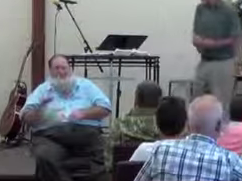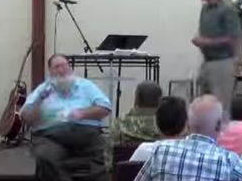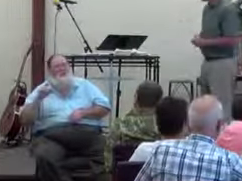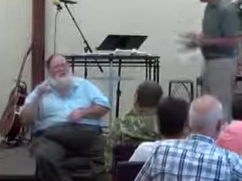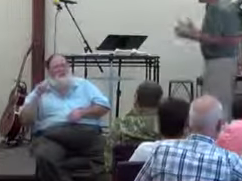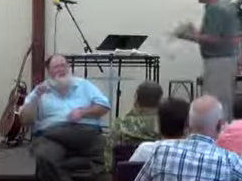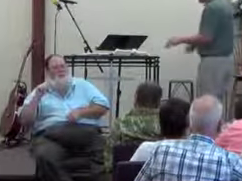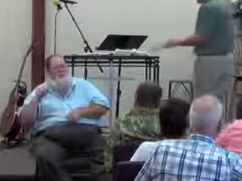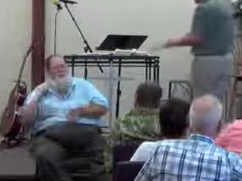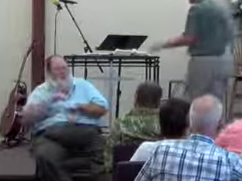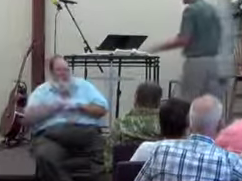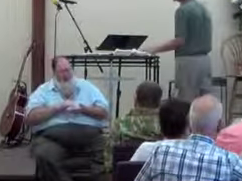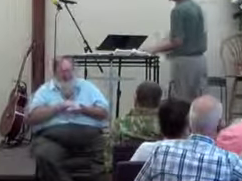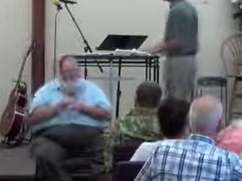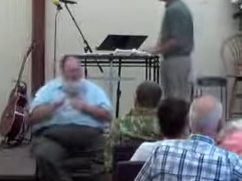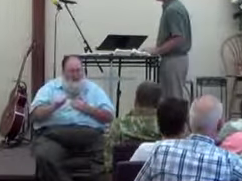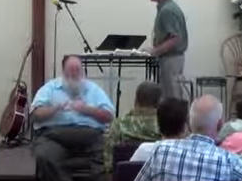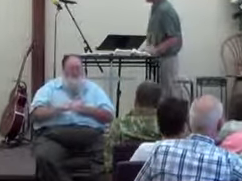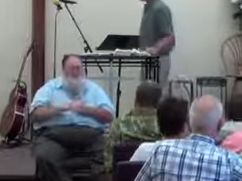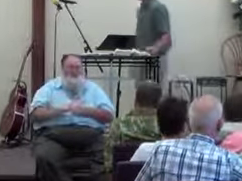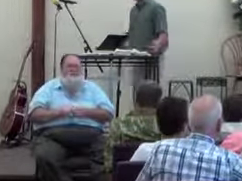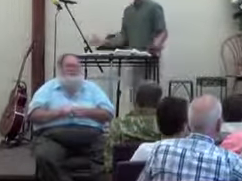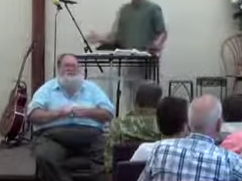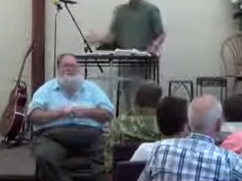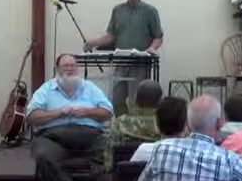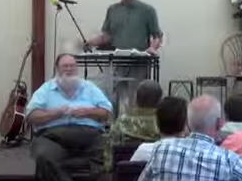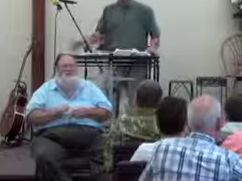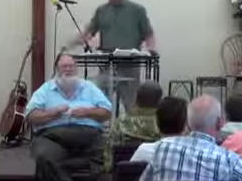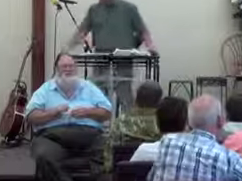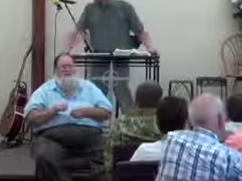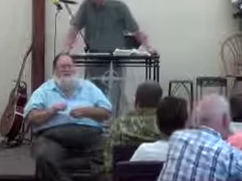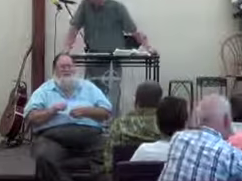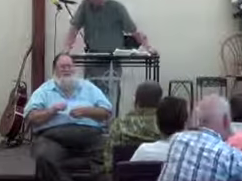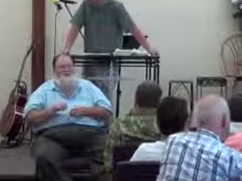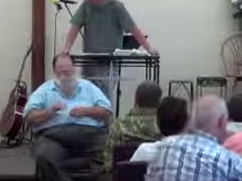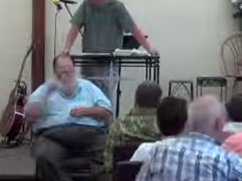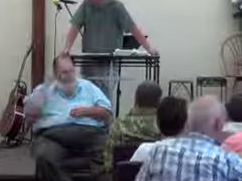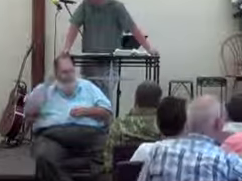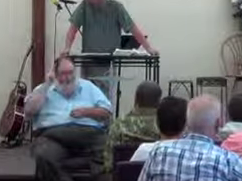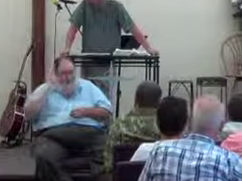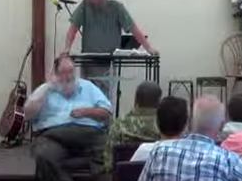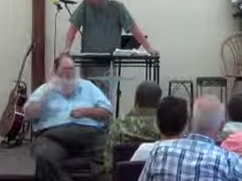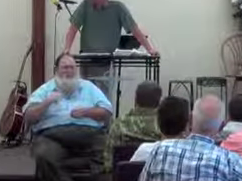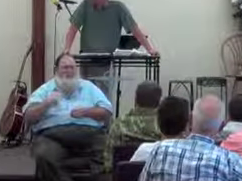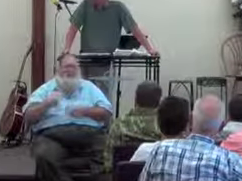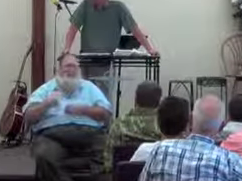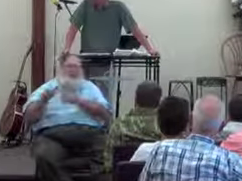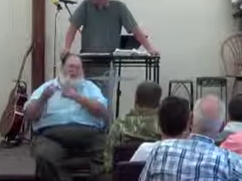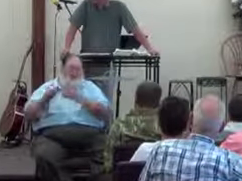week and left me $75,000. He goes, oh, I can see why you're sad. He goes, I'm not sad because of that. I'm sad because nobody died this week.